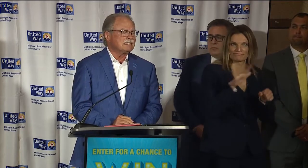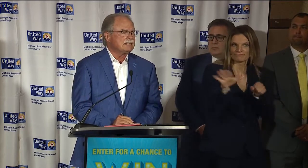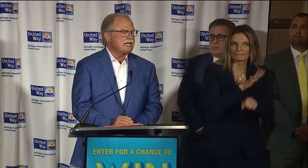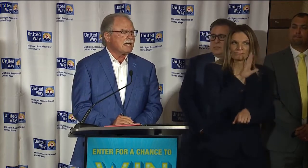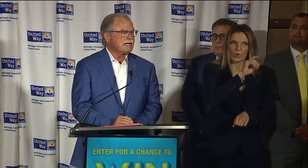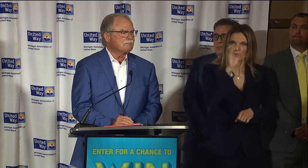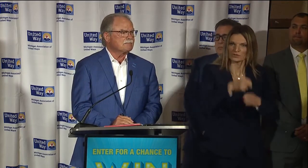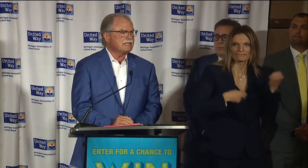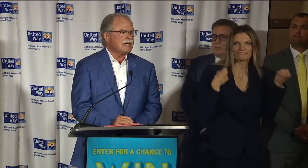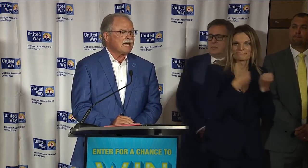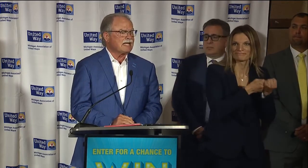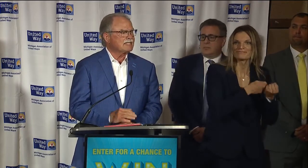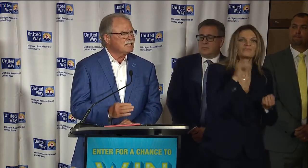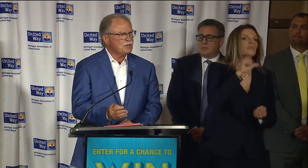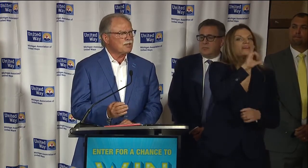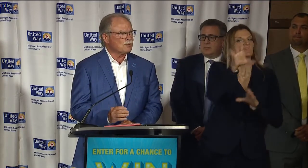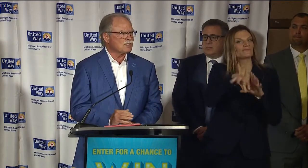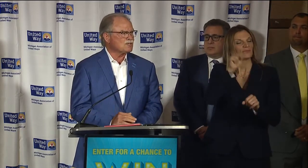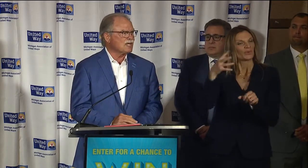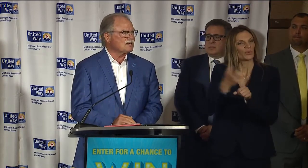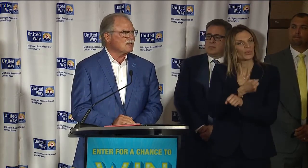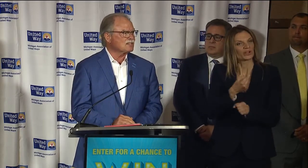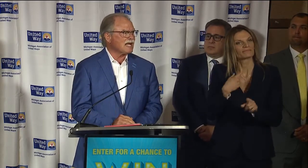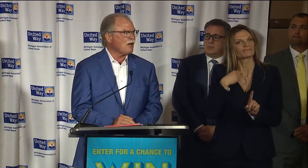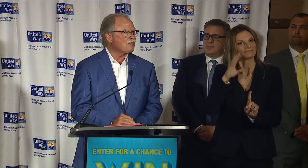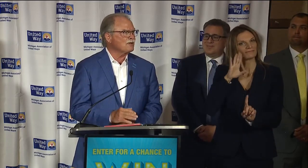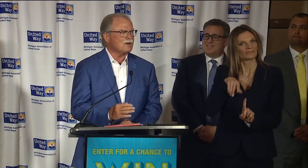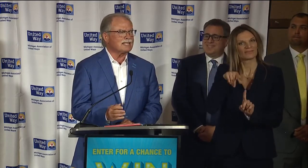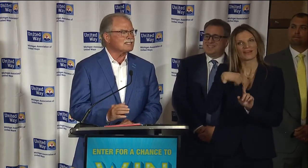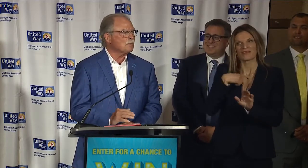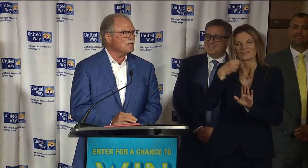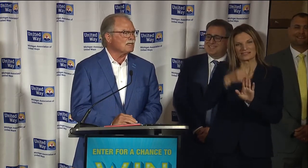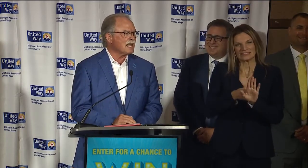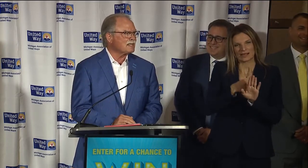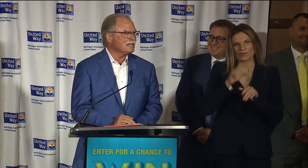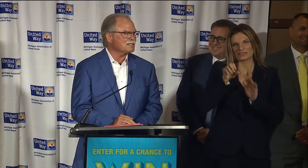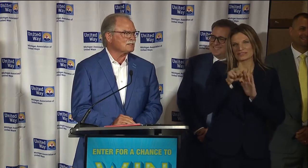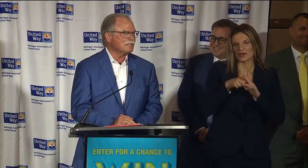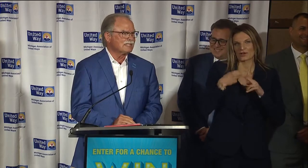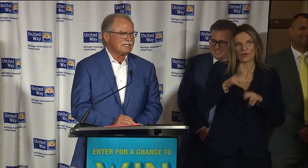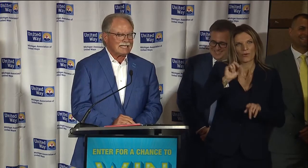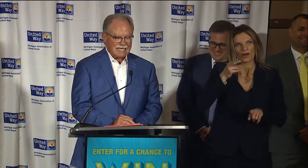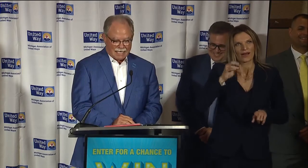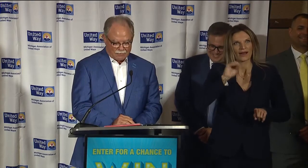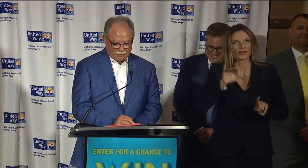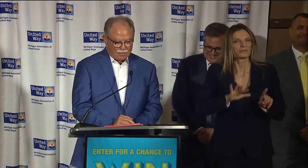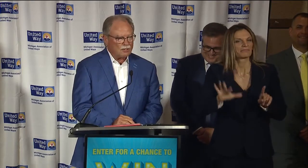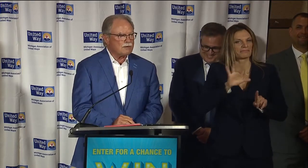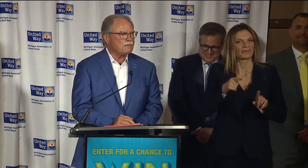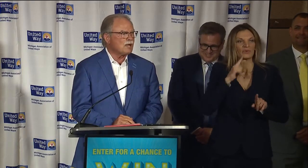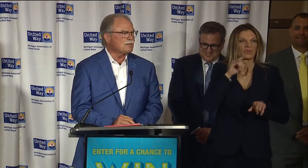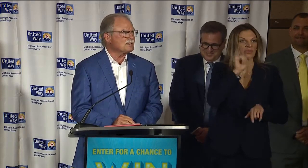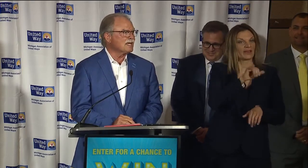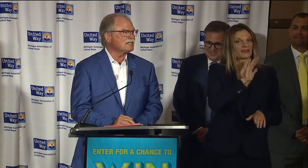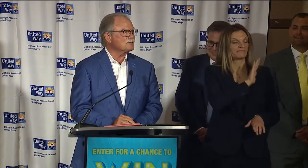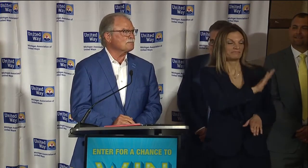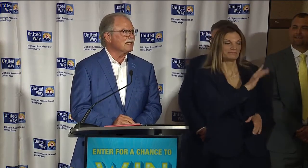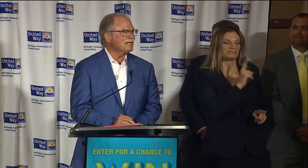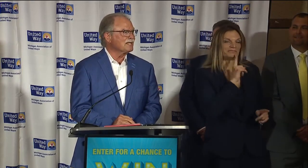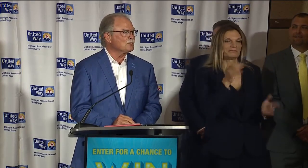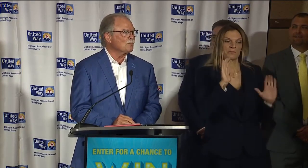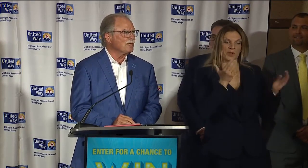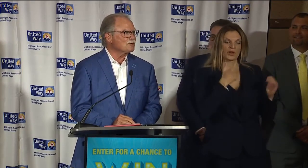said, I did hear there was a state to the south that tried something like this. We'll learn from their